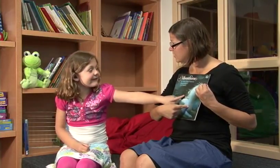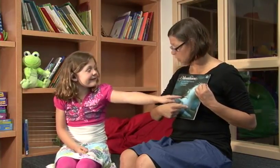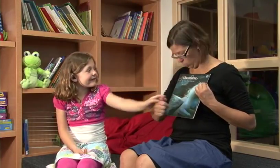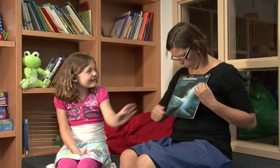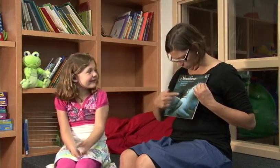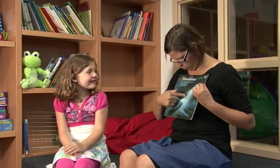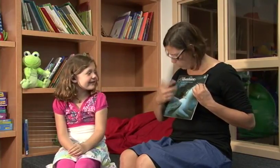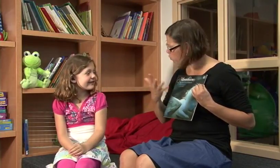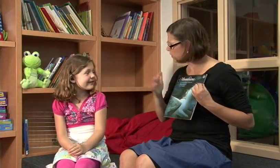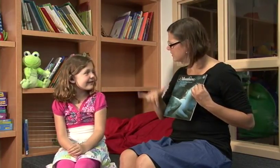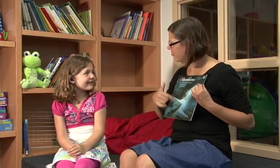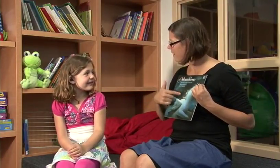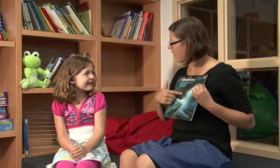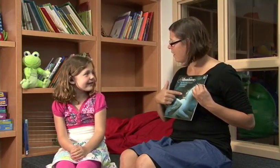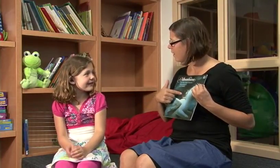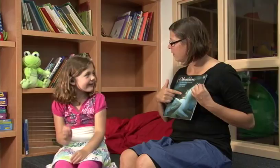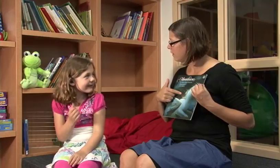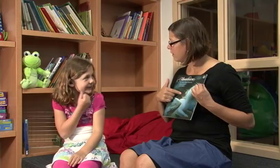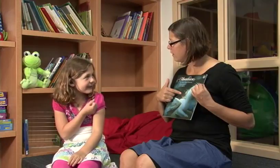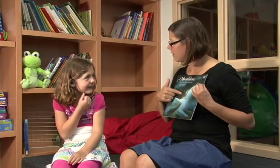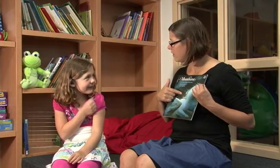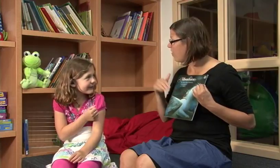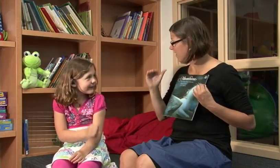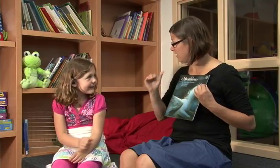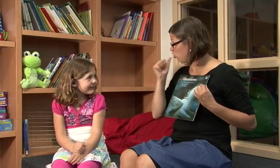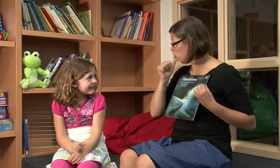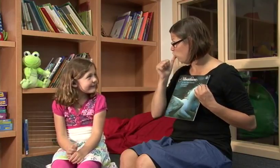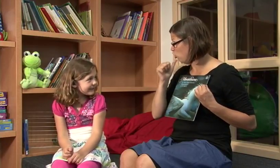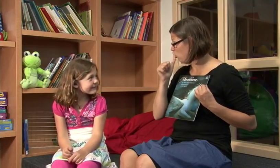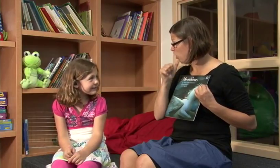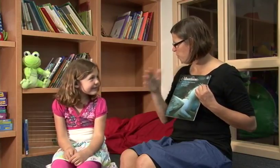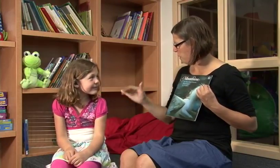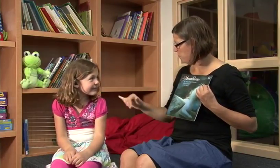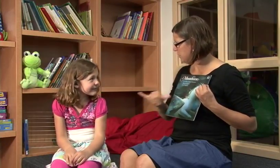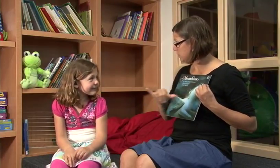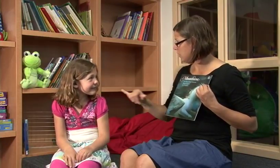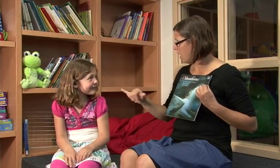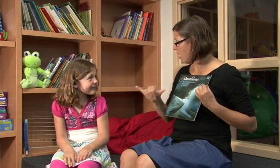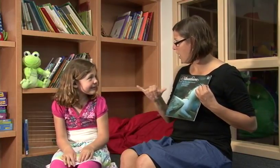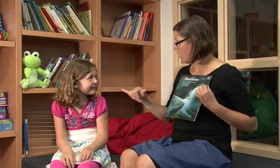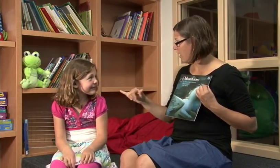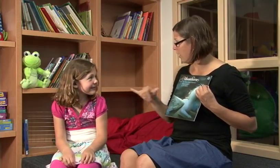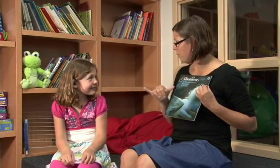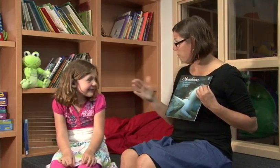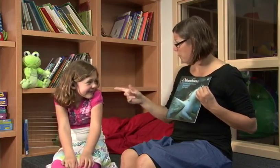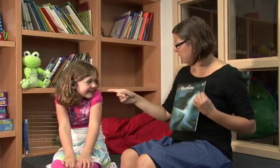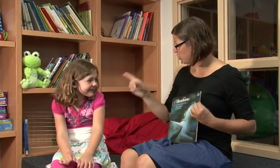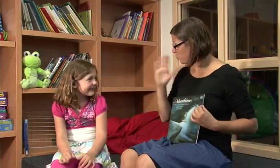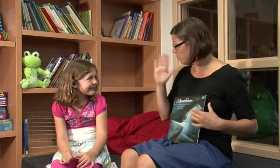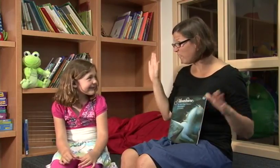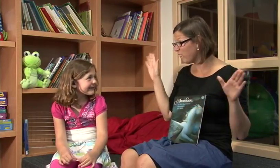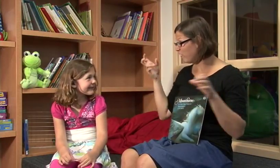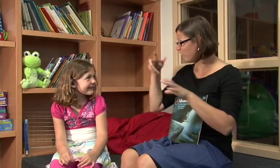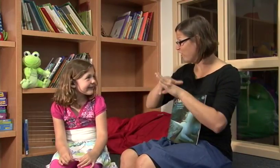I don't know. She is. What is that? It's a girl. Oh, so the little girl. Kind of like you? Maybe.